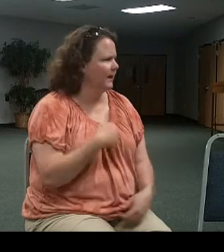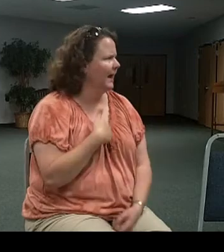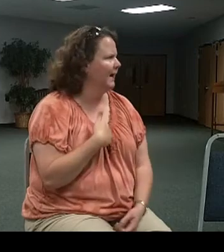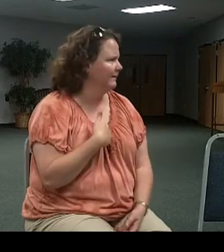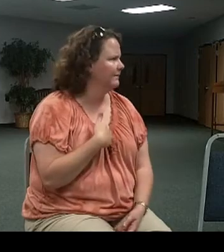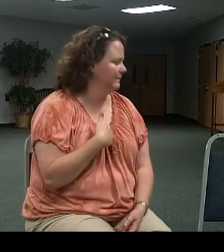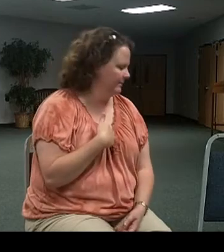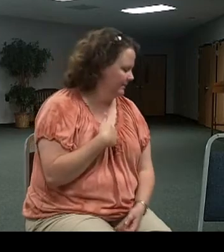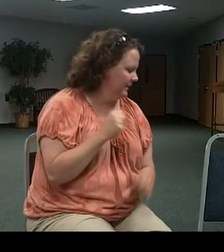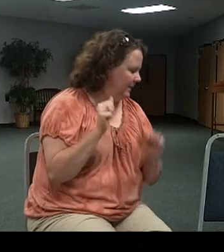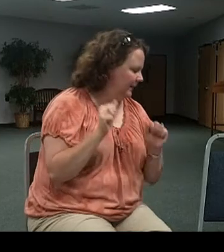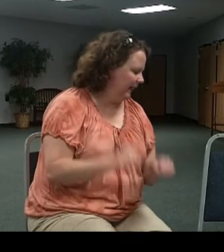Can I? Can.